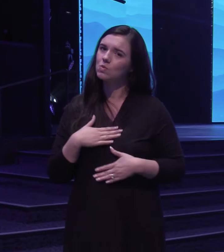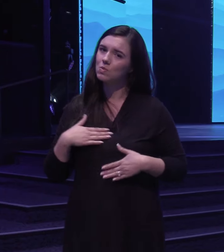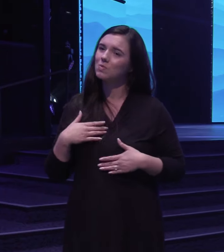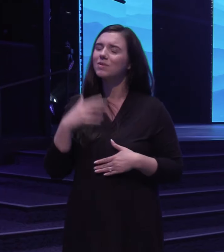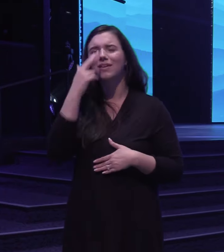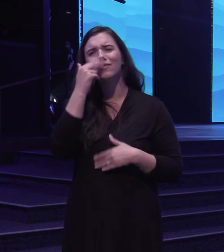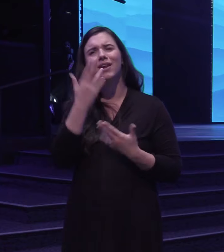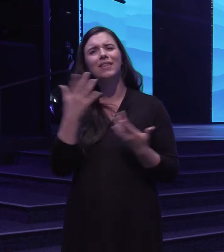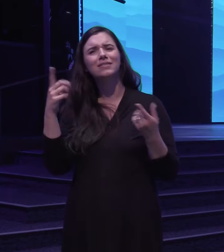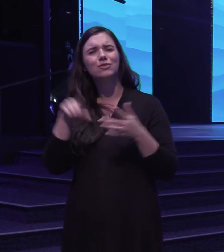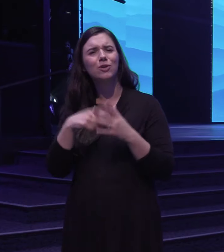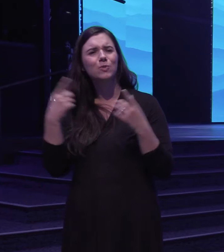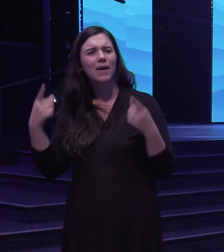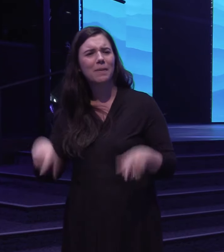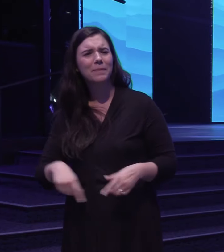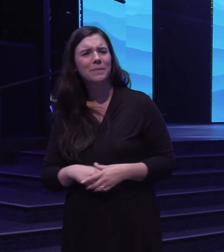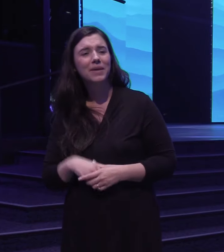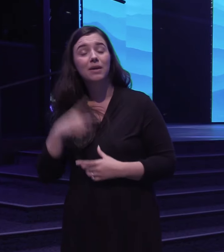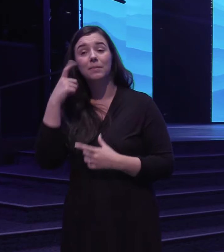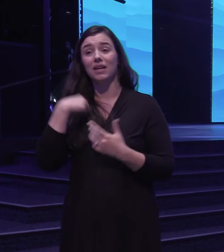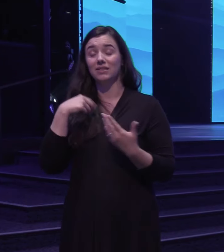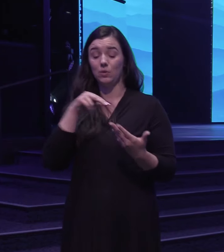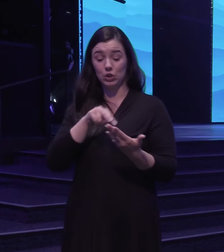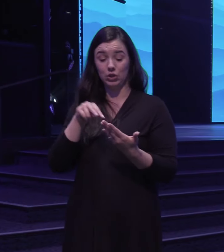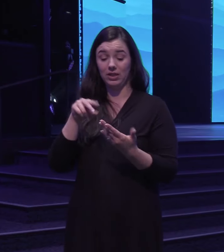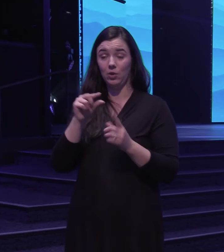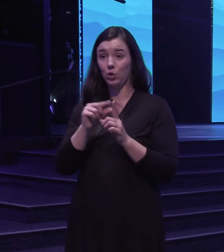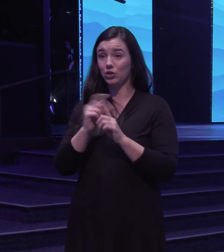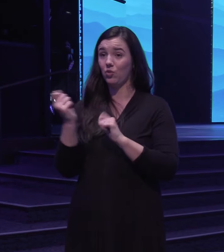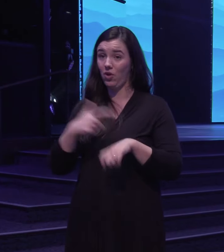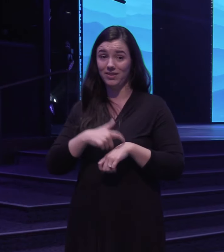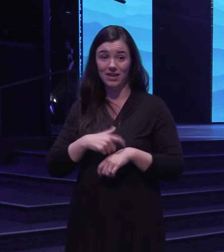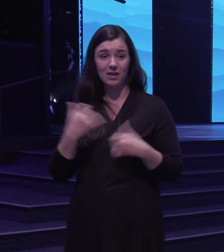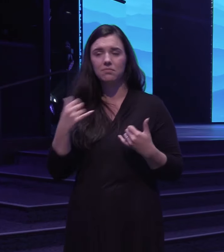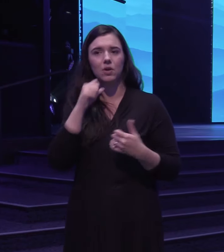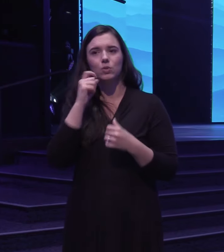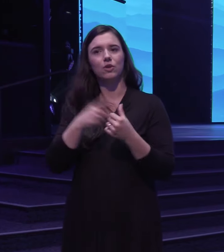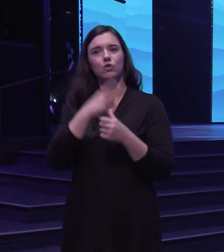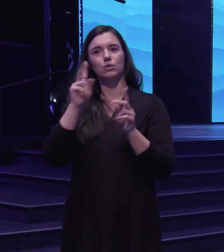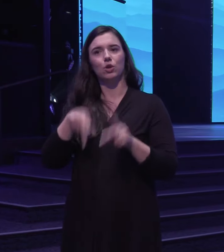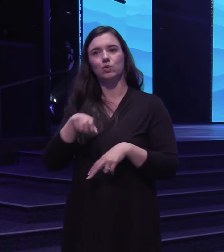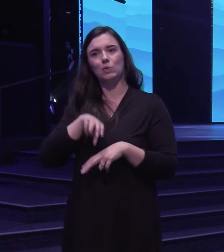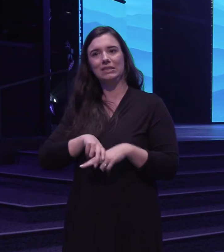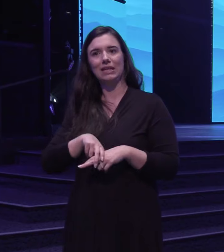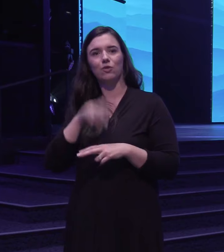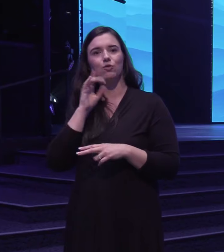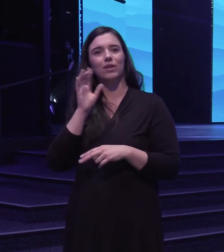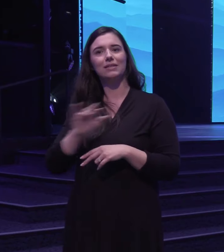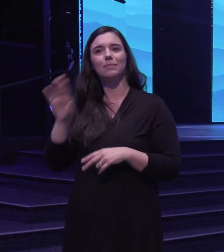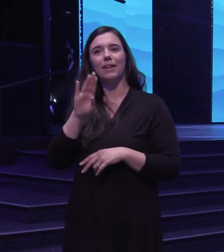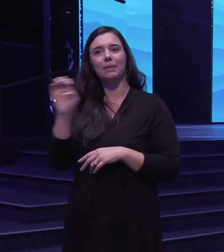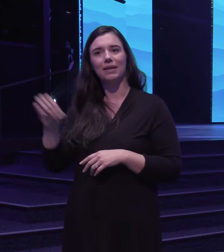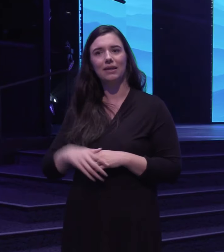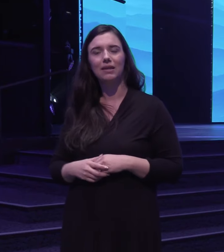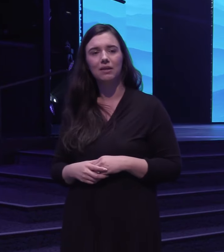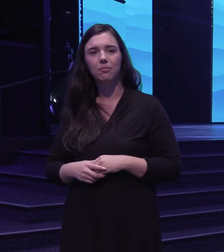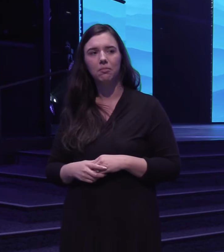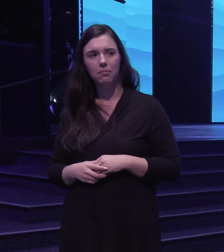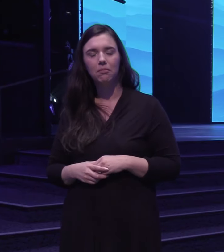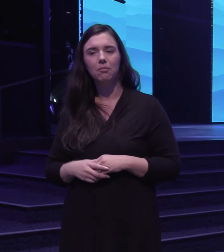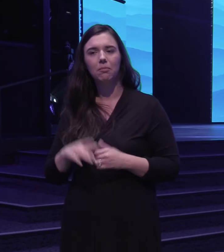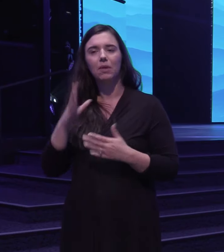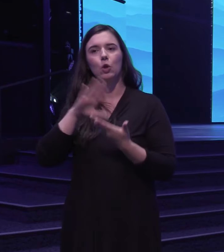funny things began to happen, you know, because I was looking at words all the time. I wasn't the first one to sit down in a spelling bee. And I learned